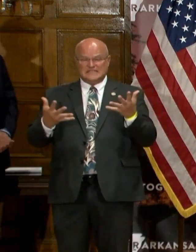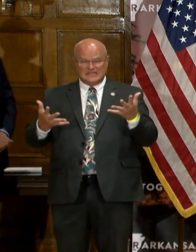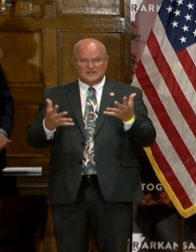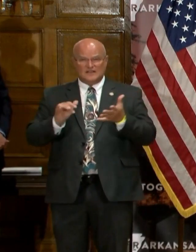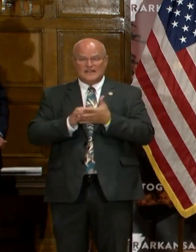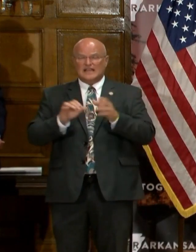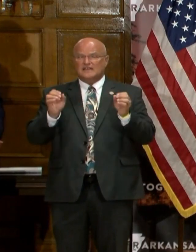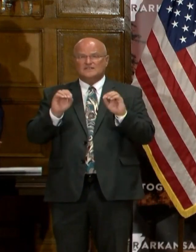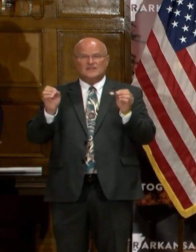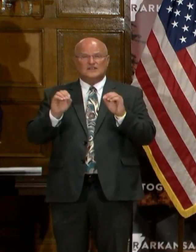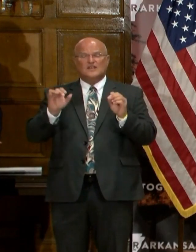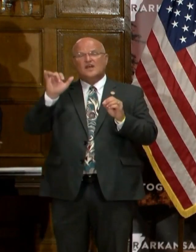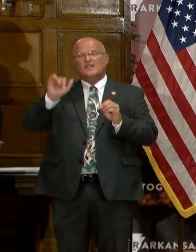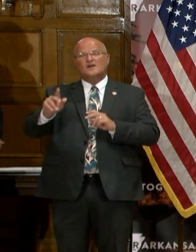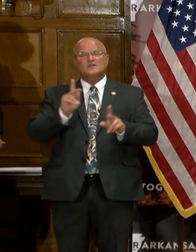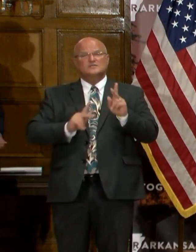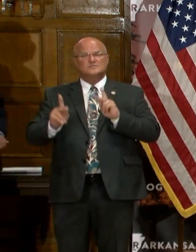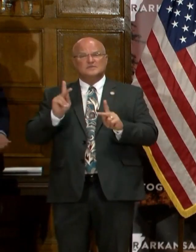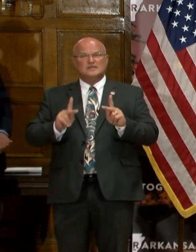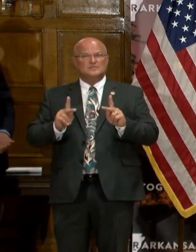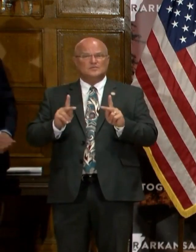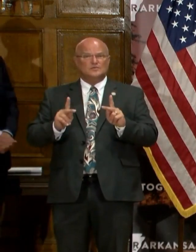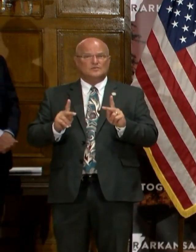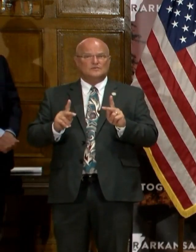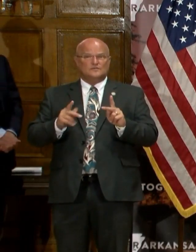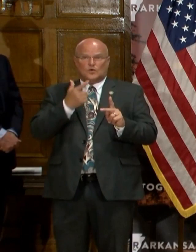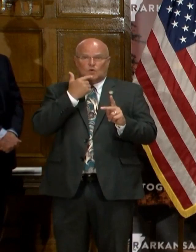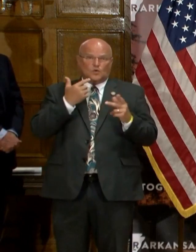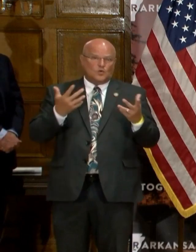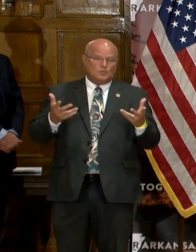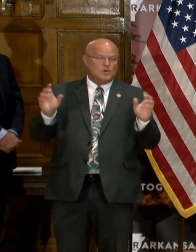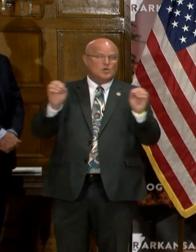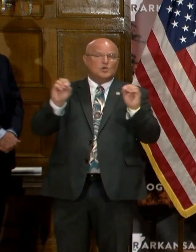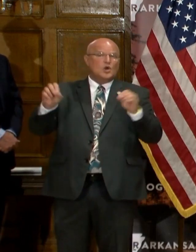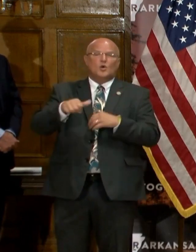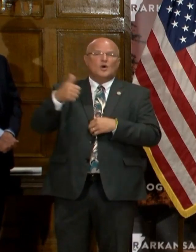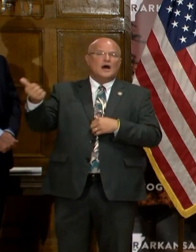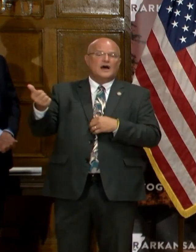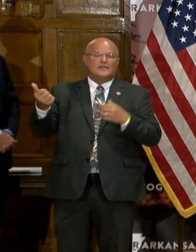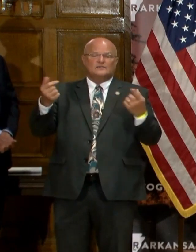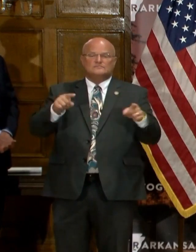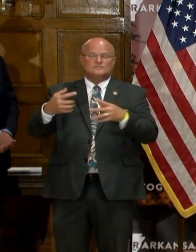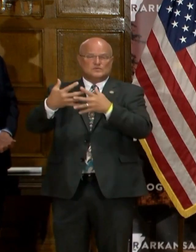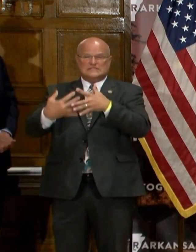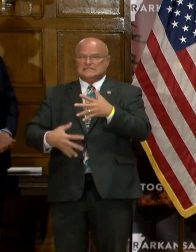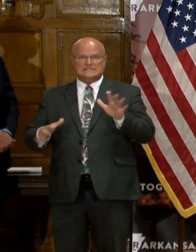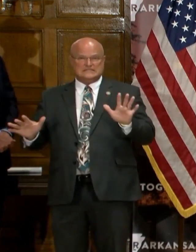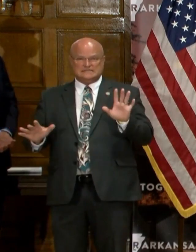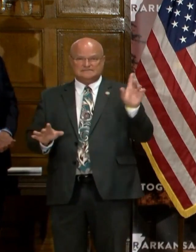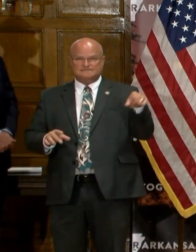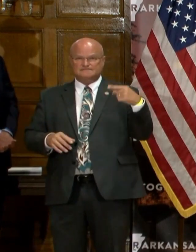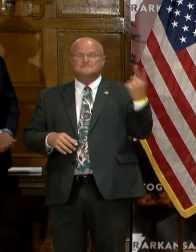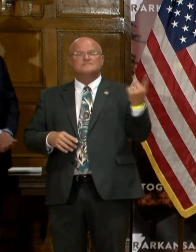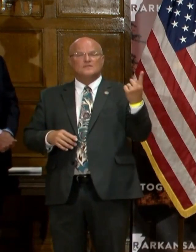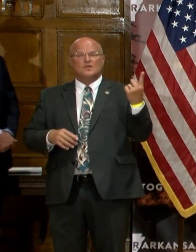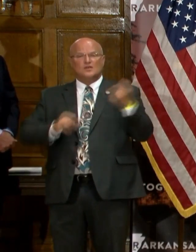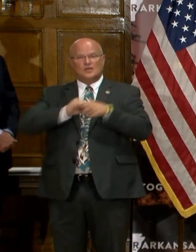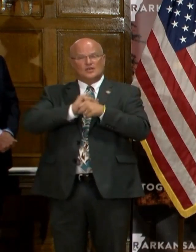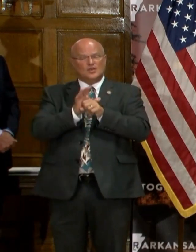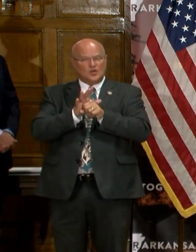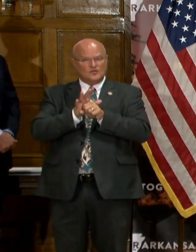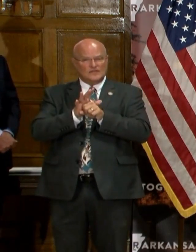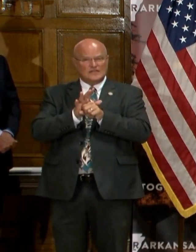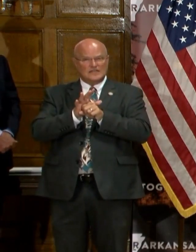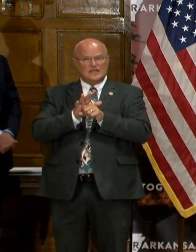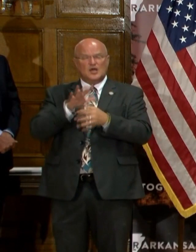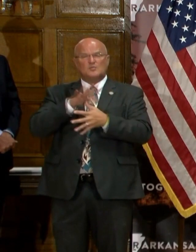are those individuals for whom no other condition was listed. This was